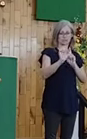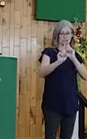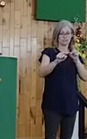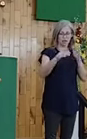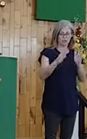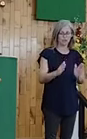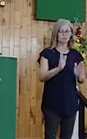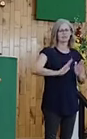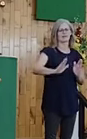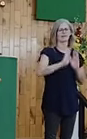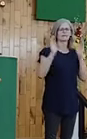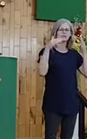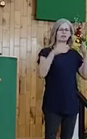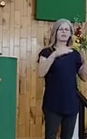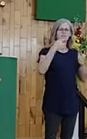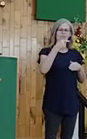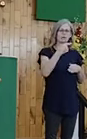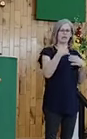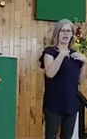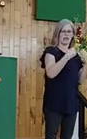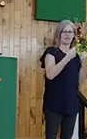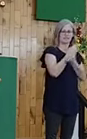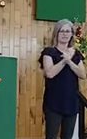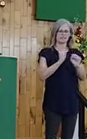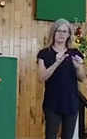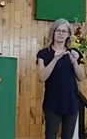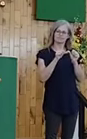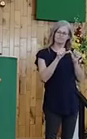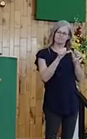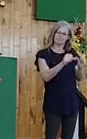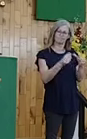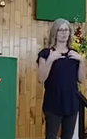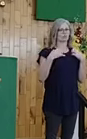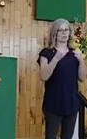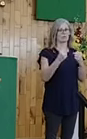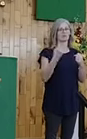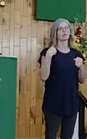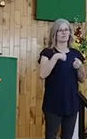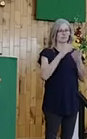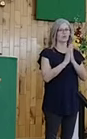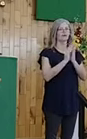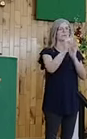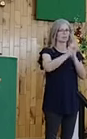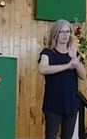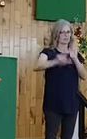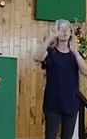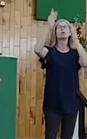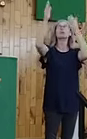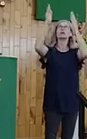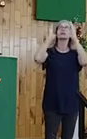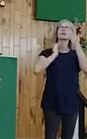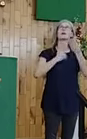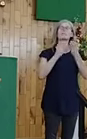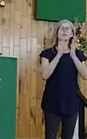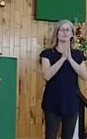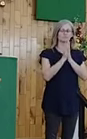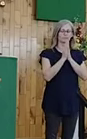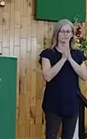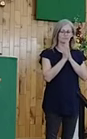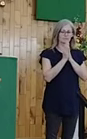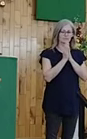their dedication to public health and safety remain strong. Let us pray to the Lord. Lord, hear